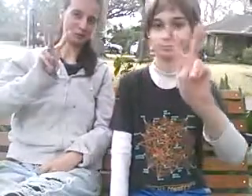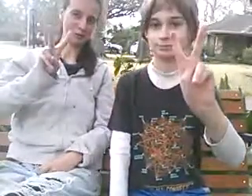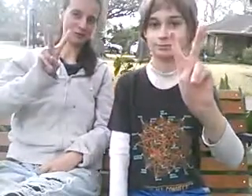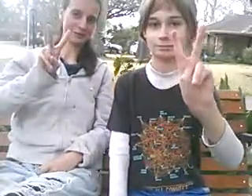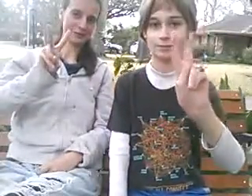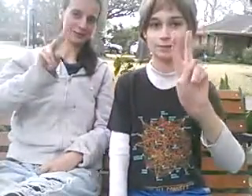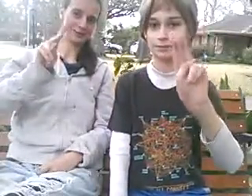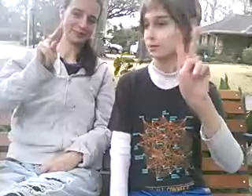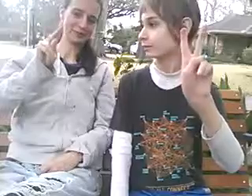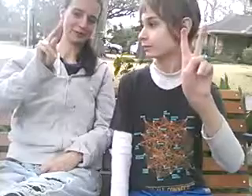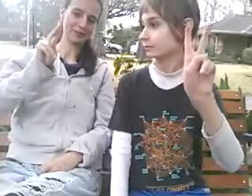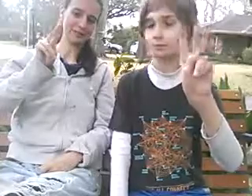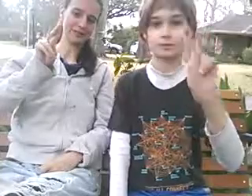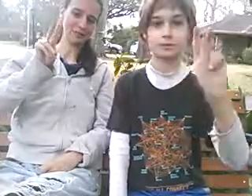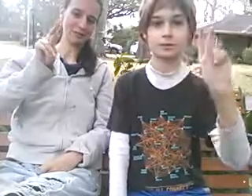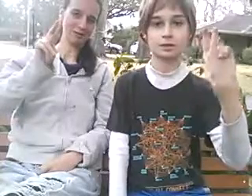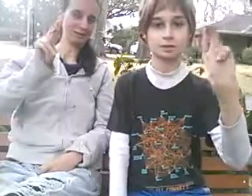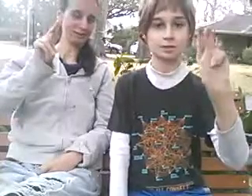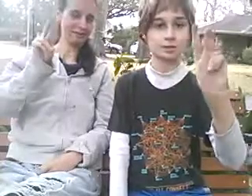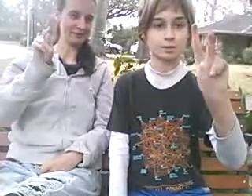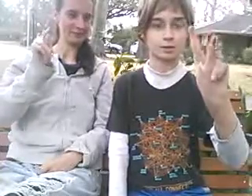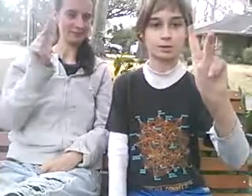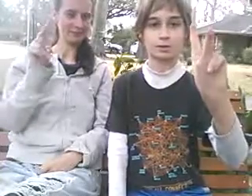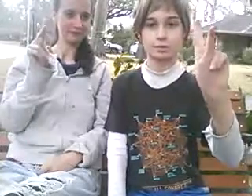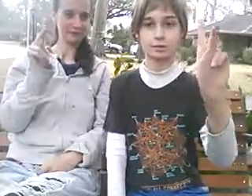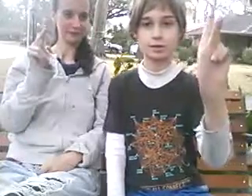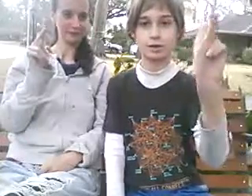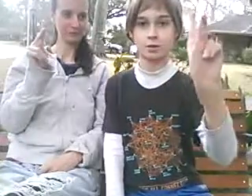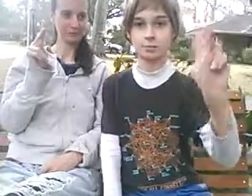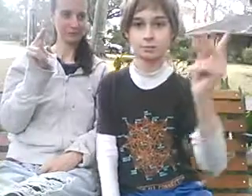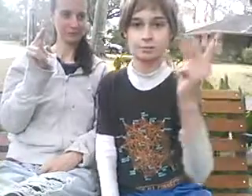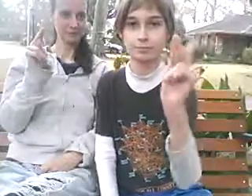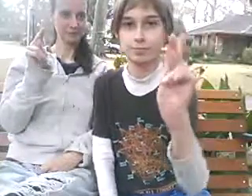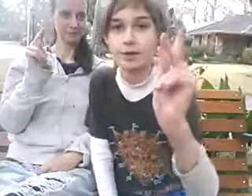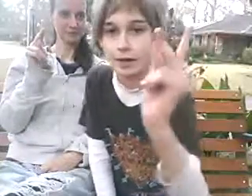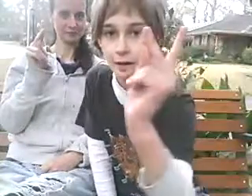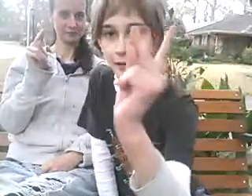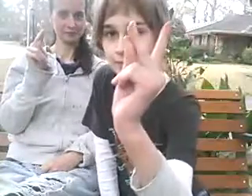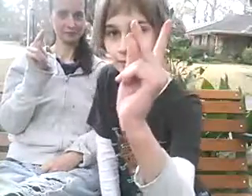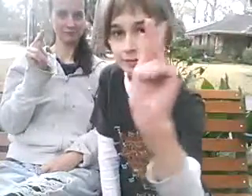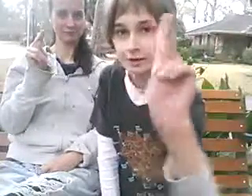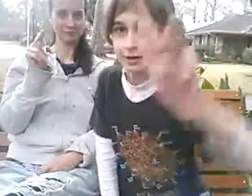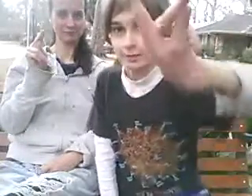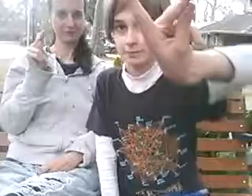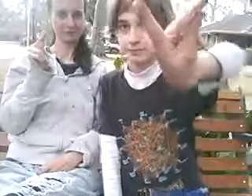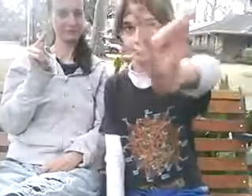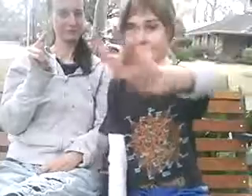two, except put your thumb on the second finger. So, yeah. K. Like this,